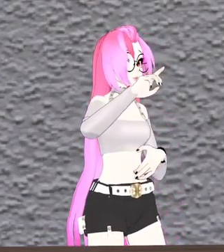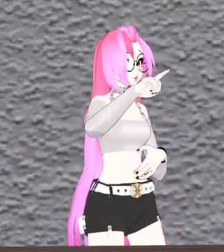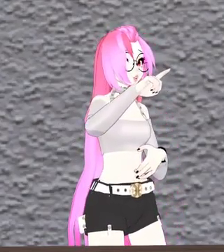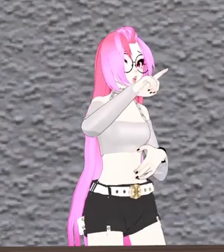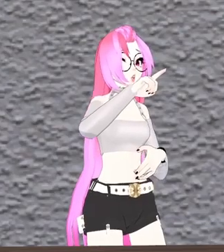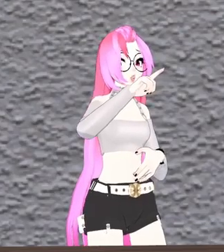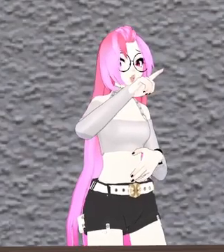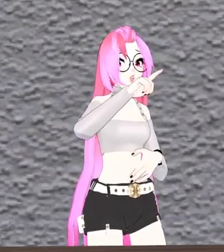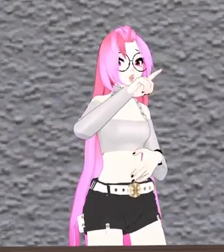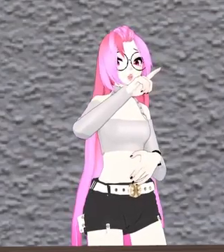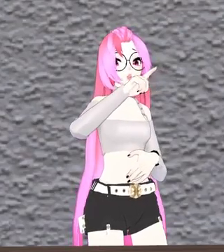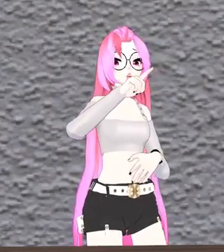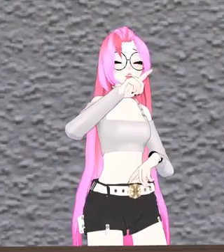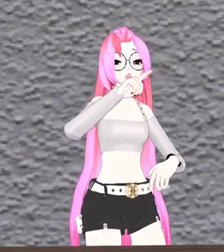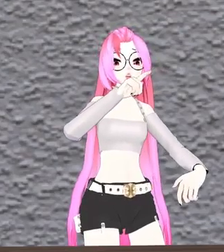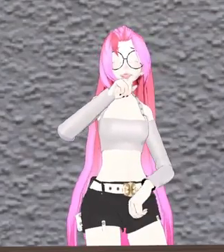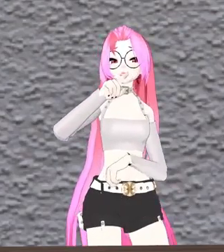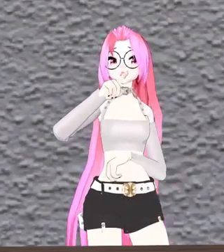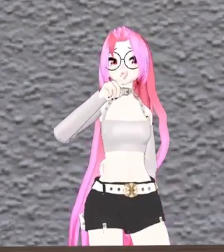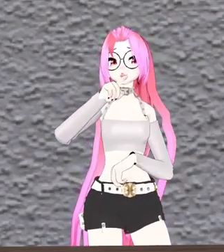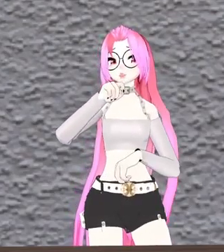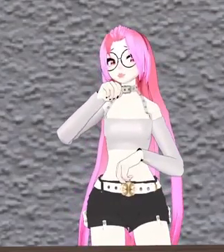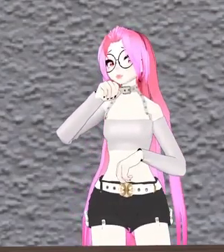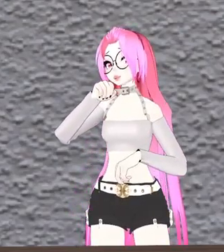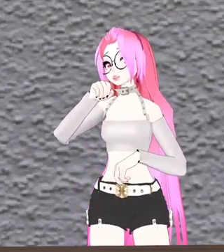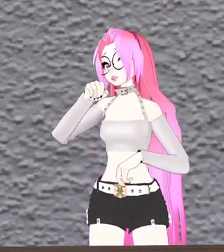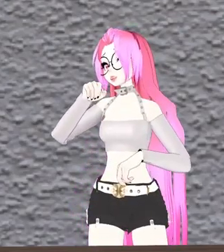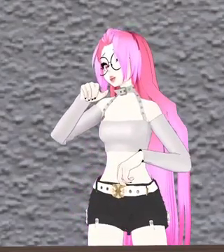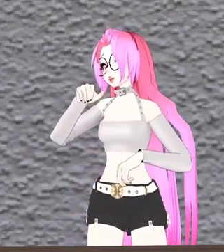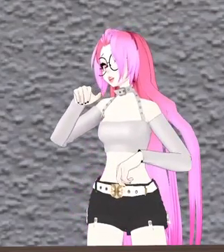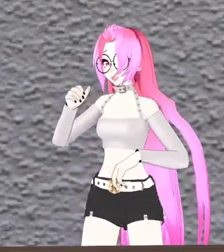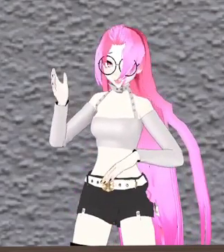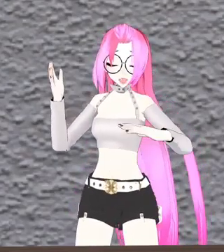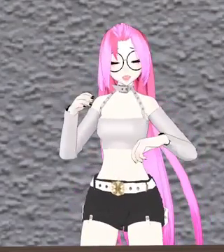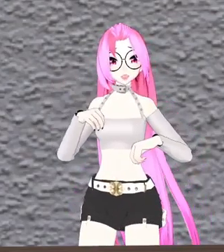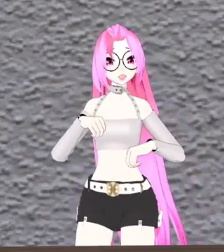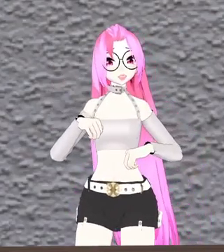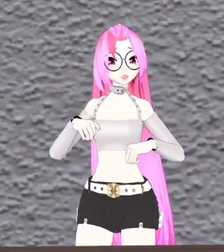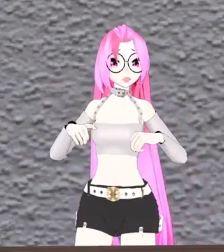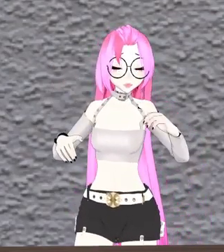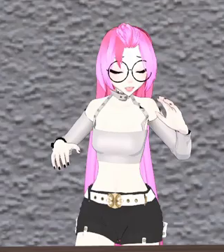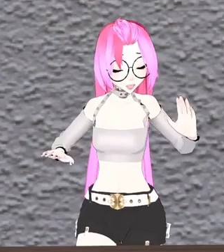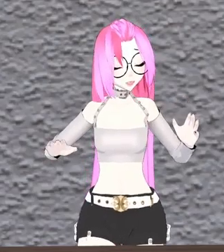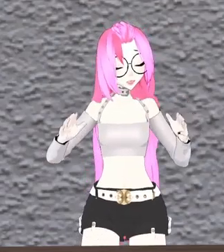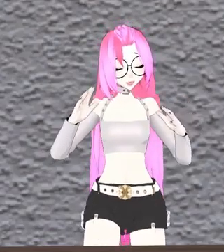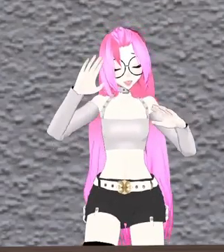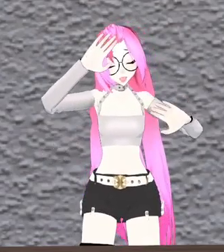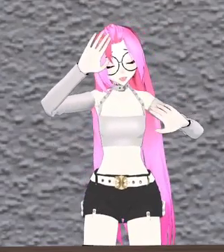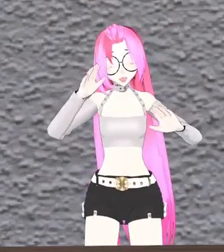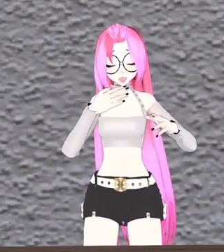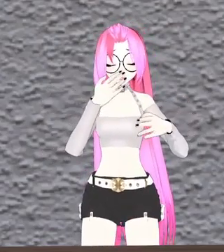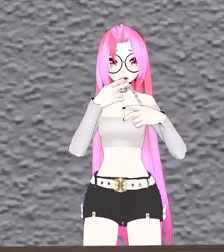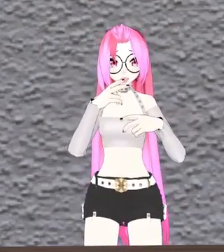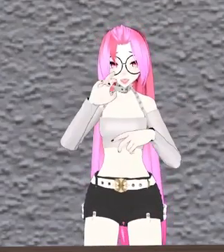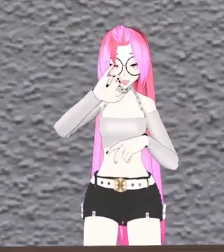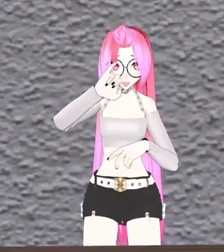of someone who has a name sign in here. Who has a name sign? I have a name sign! hi, my name